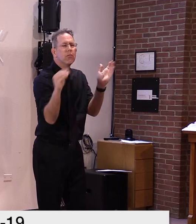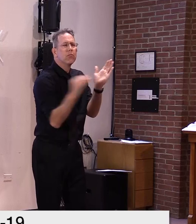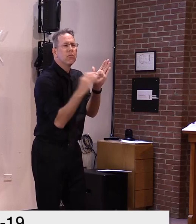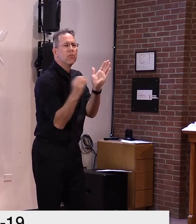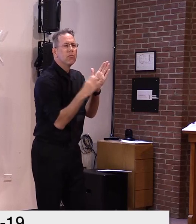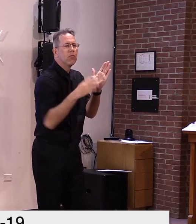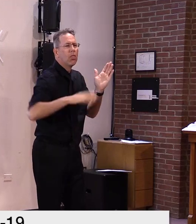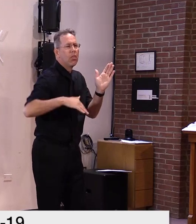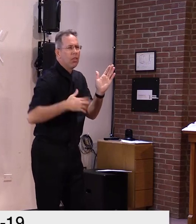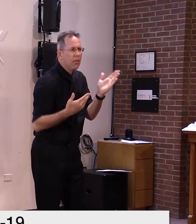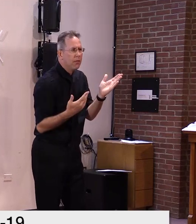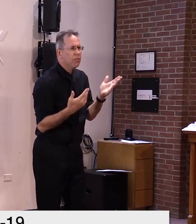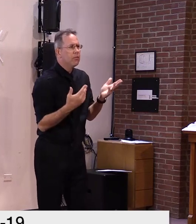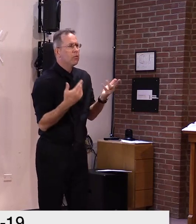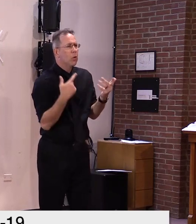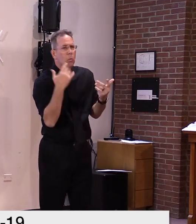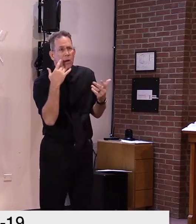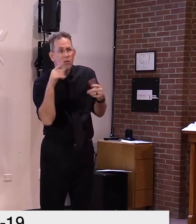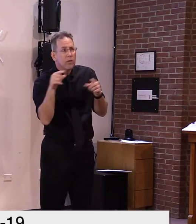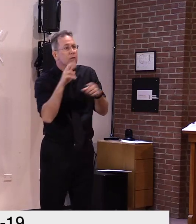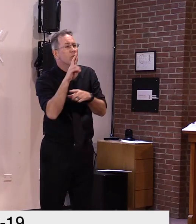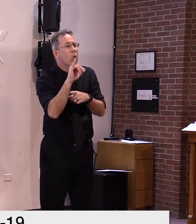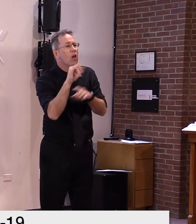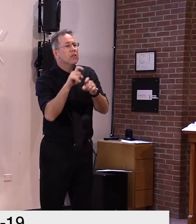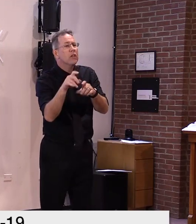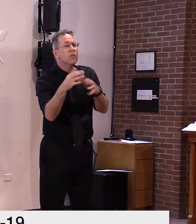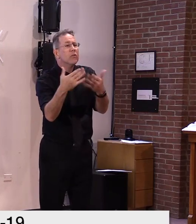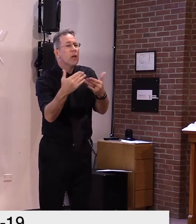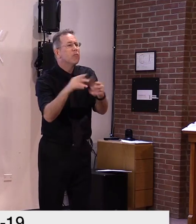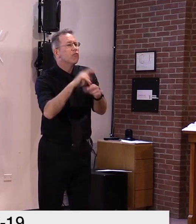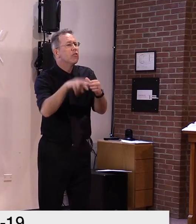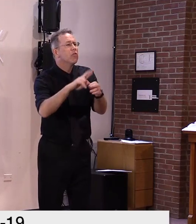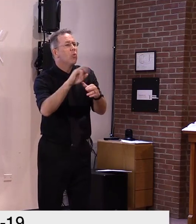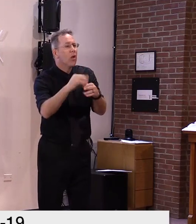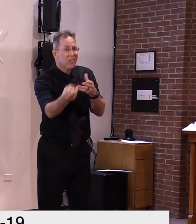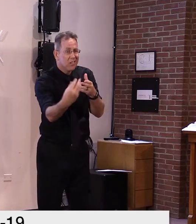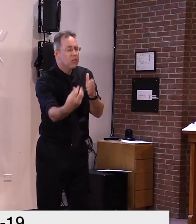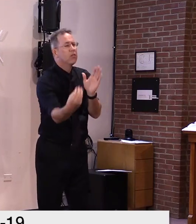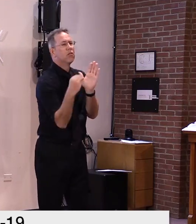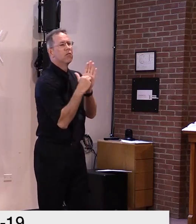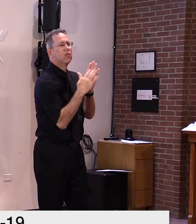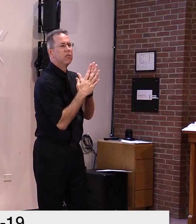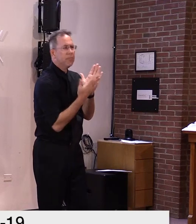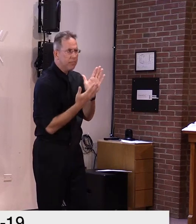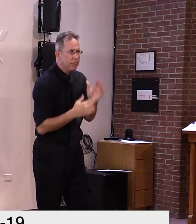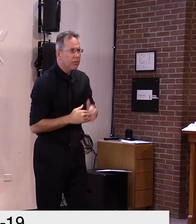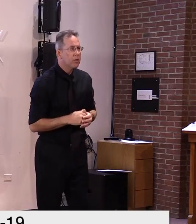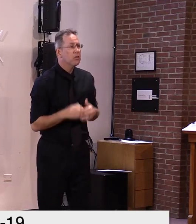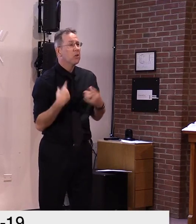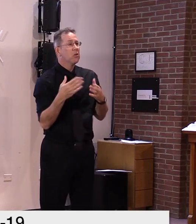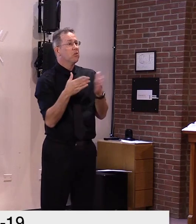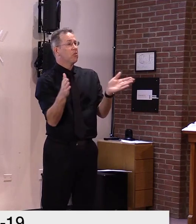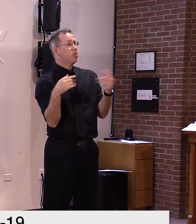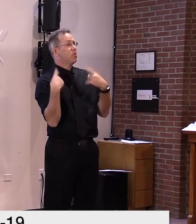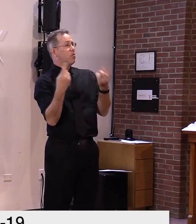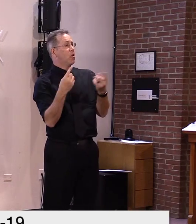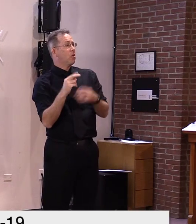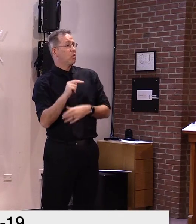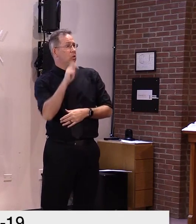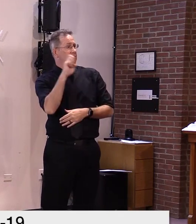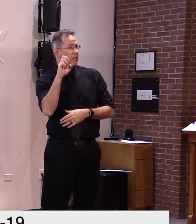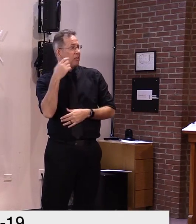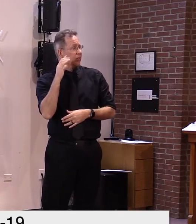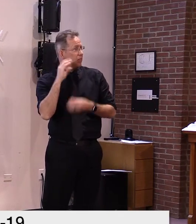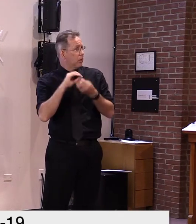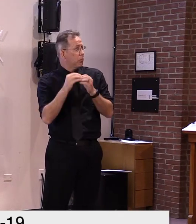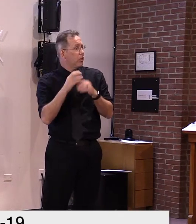in here. However, all of that still being the case, cases are still rising week over week in the region, and something